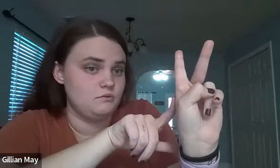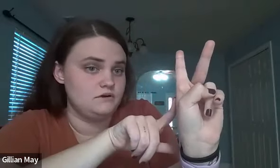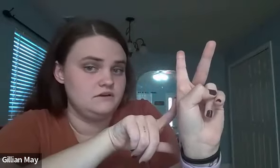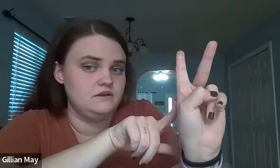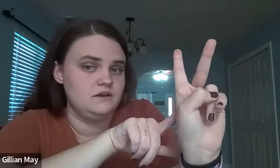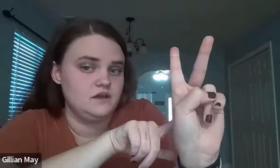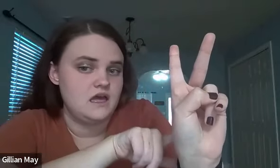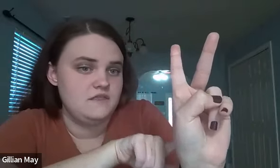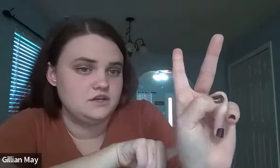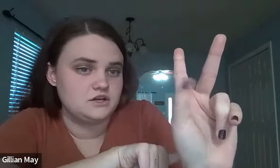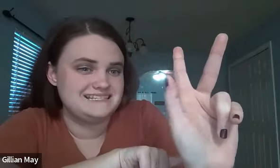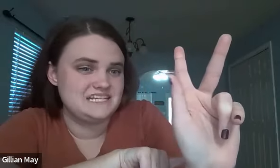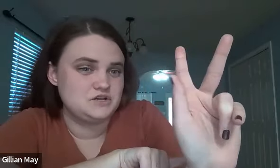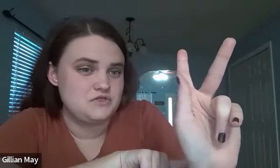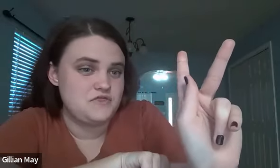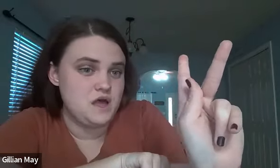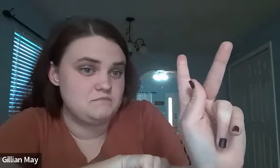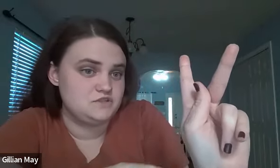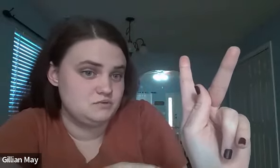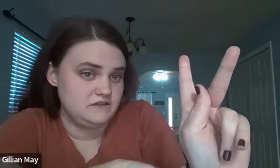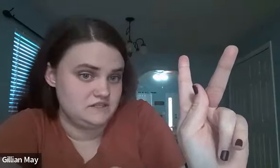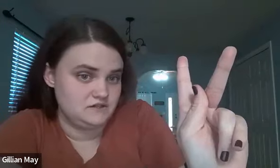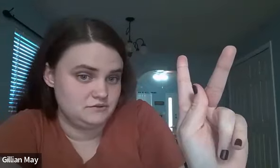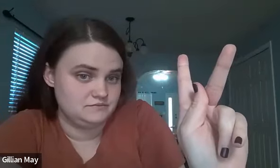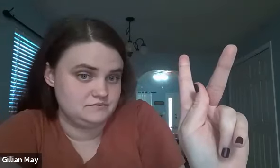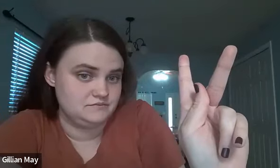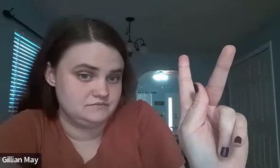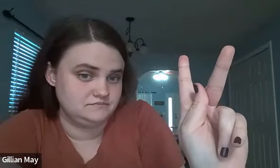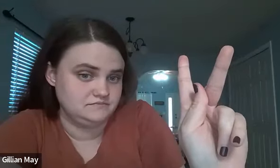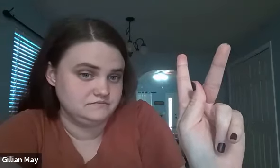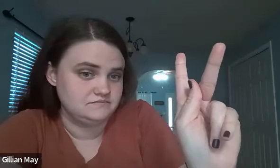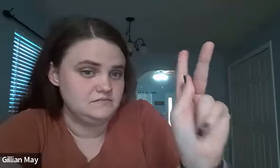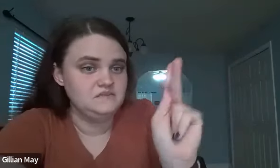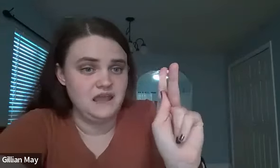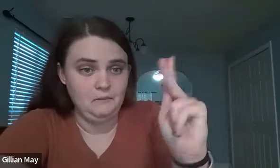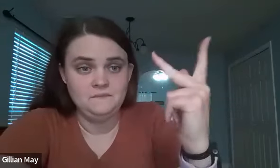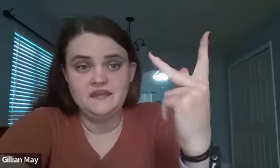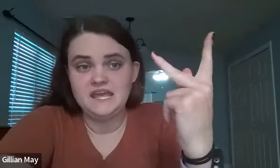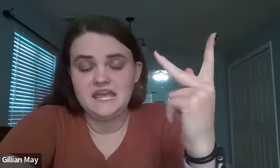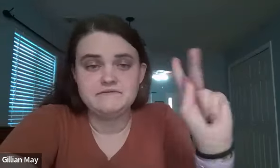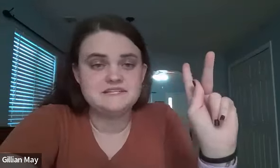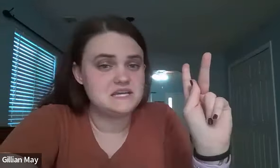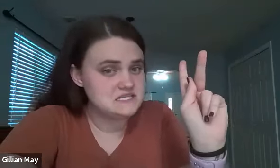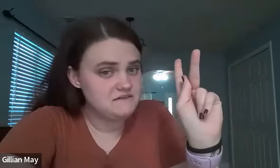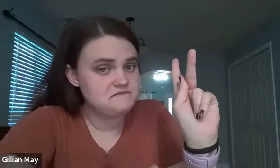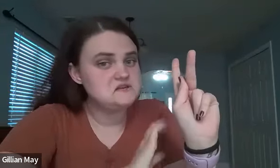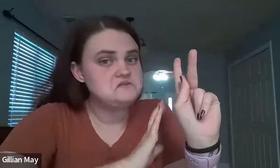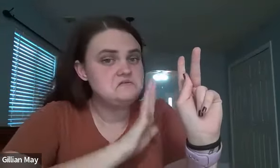forward. And then you're going to stick your thumb between the two. Now, if it does not feel